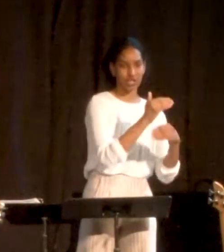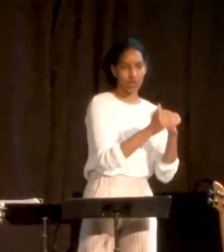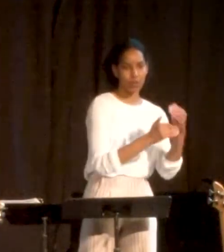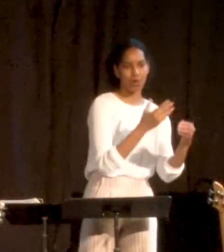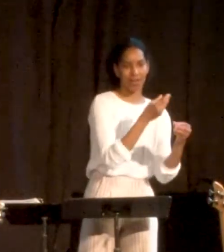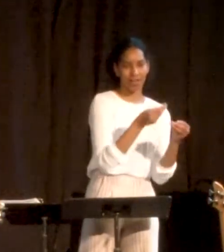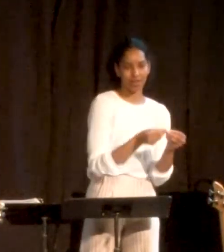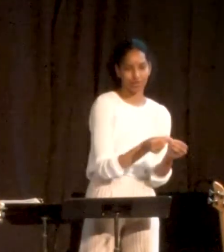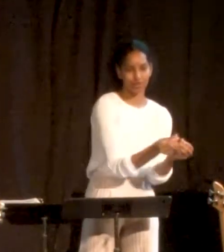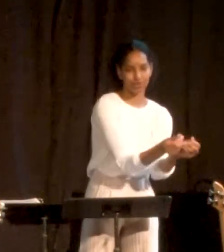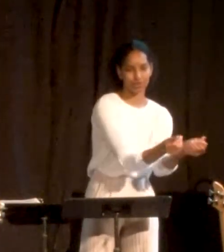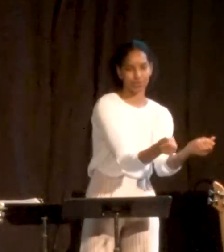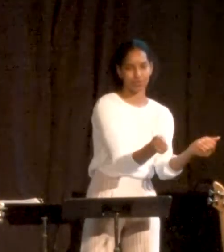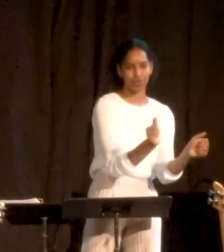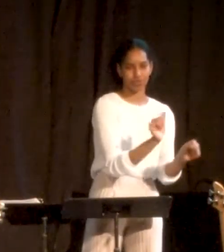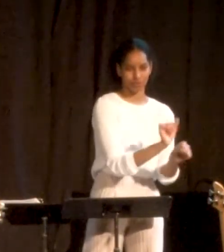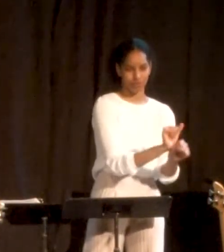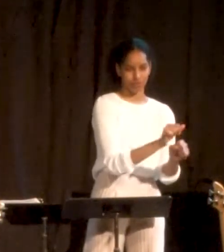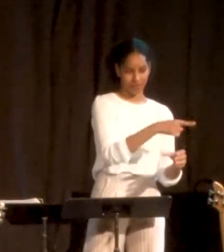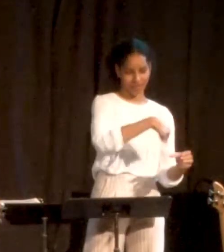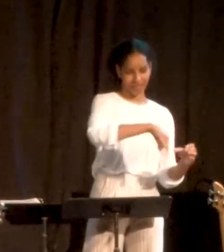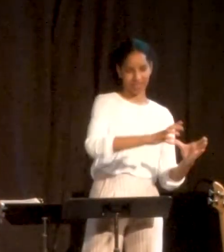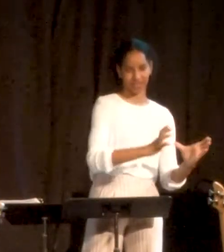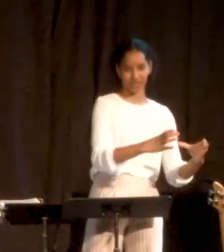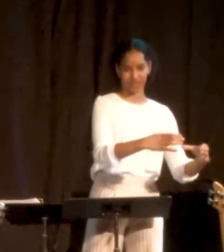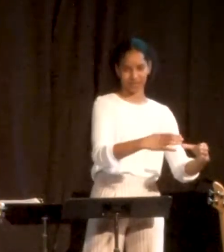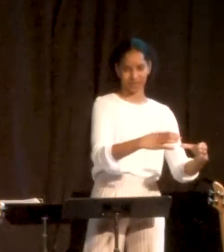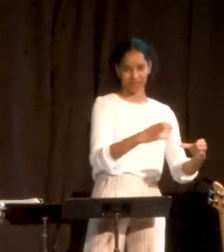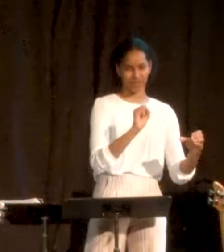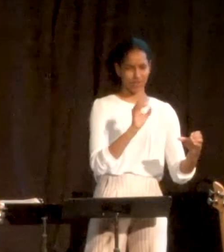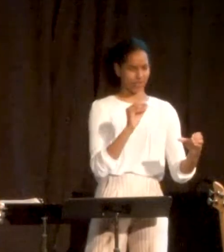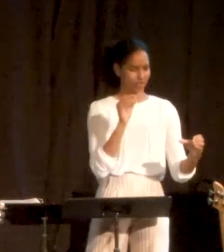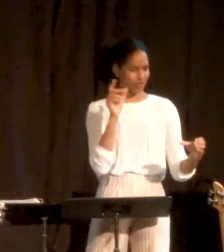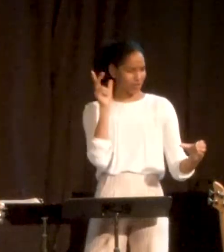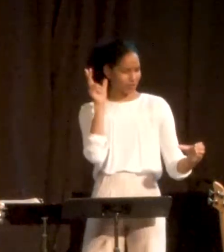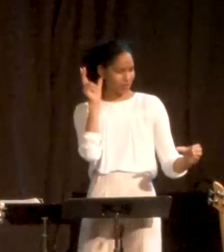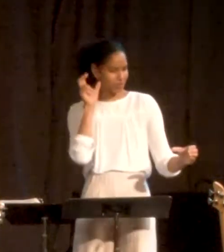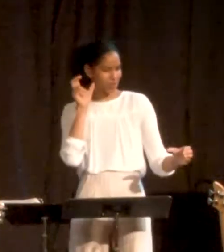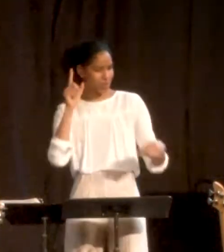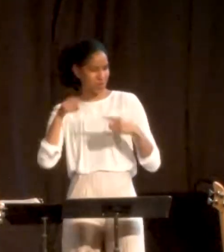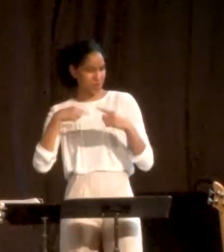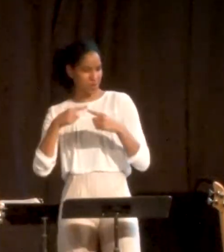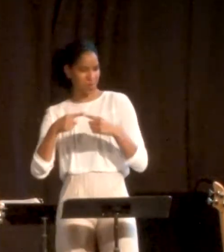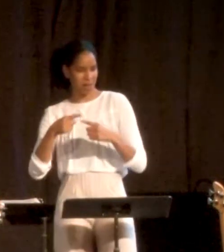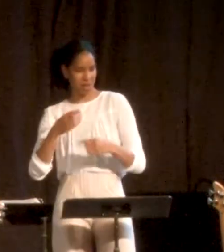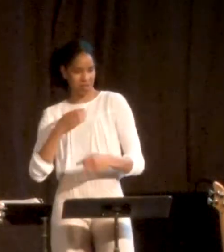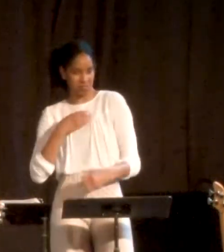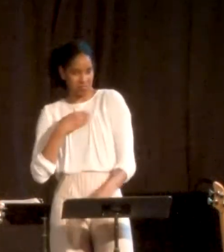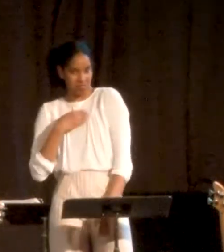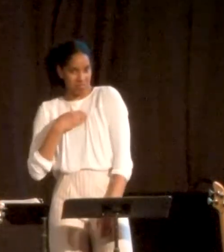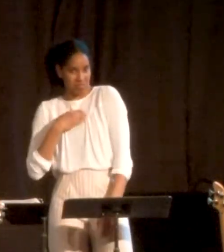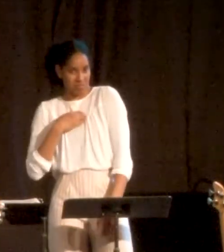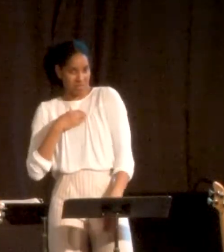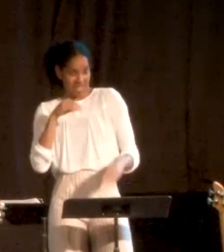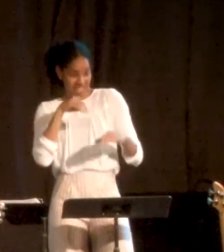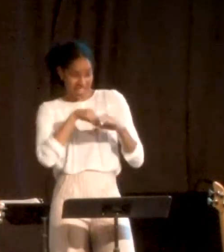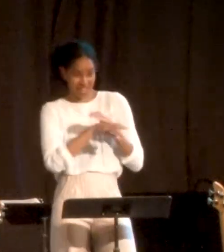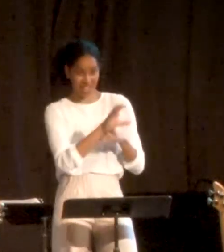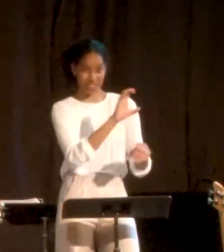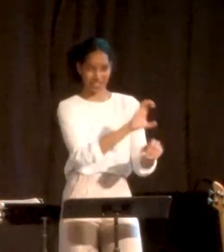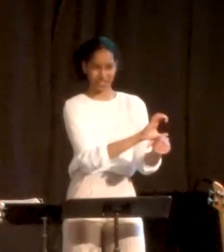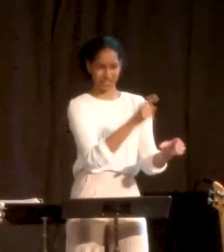So it's surprising to hear about rumblings under the placid